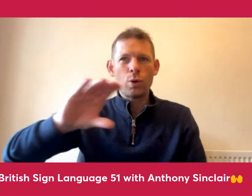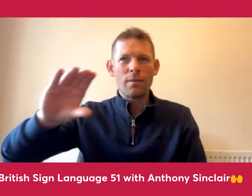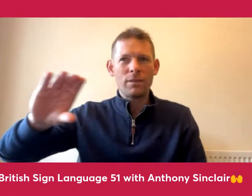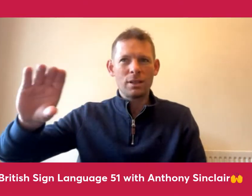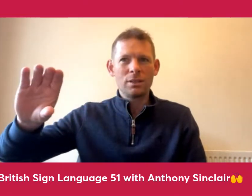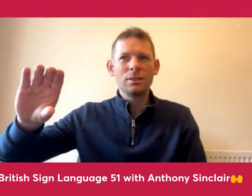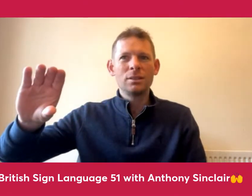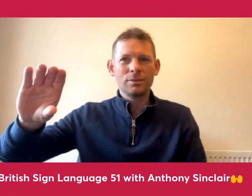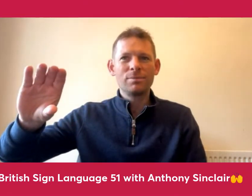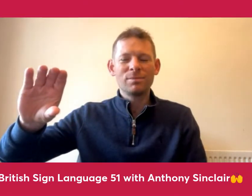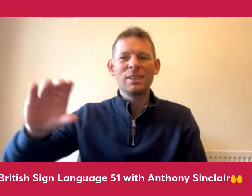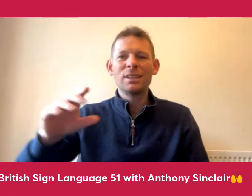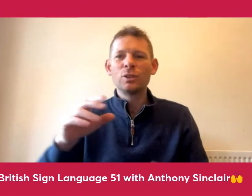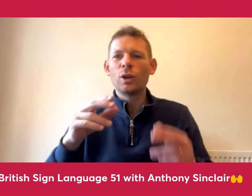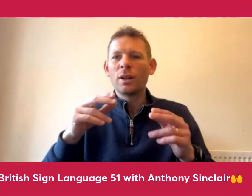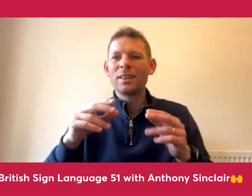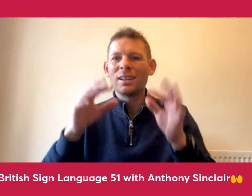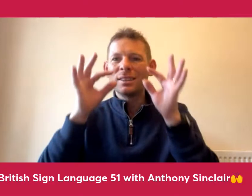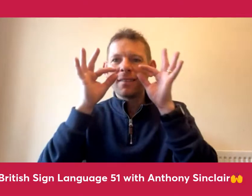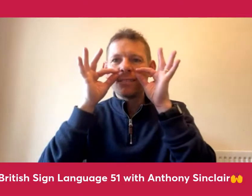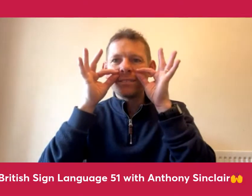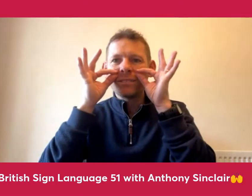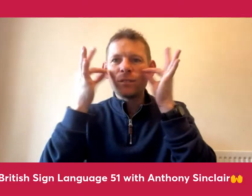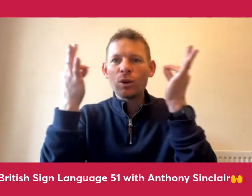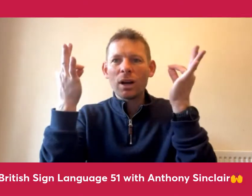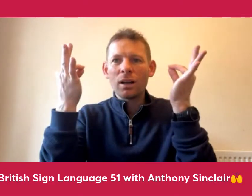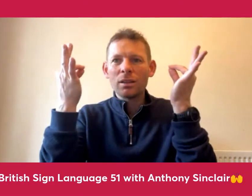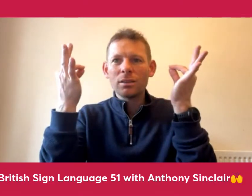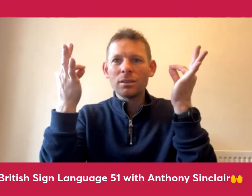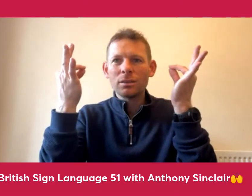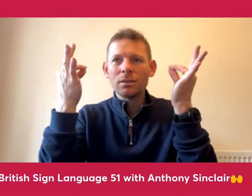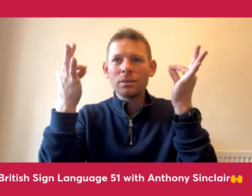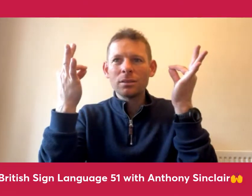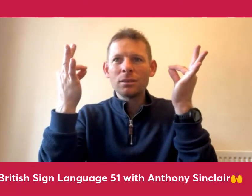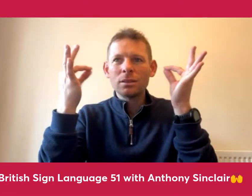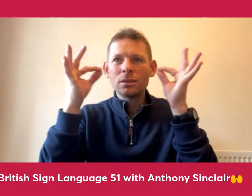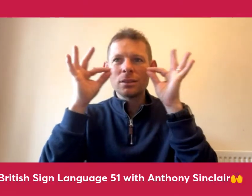Provence. That's how we sign Provence. And that's France.